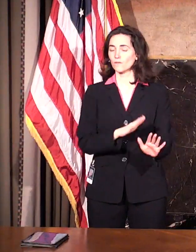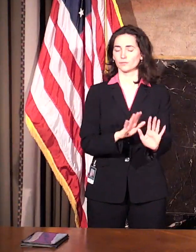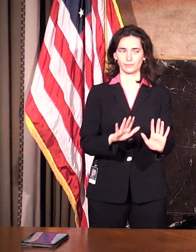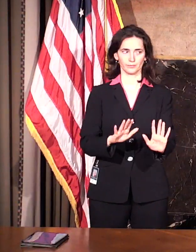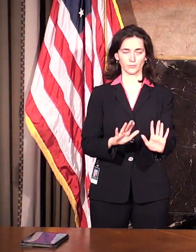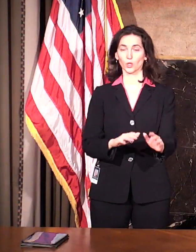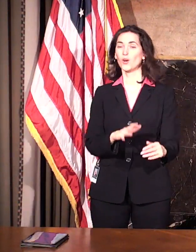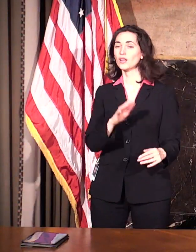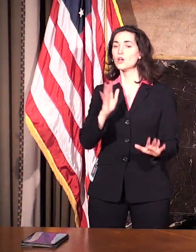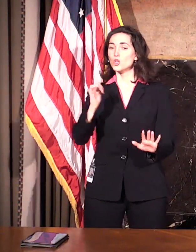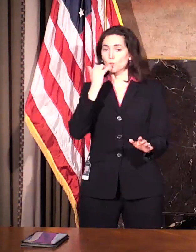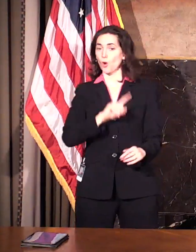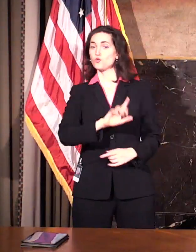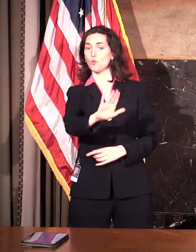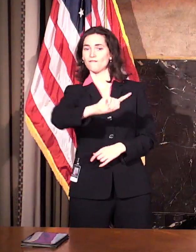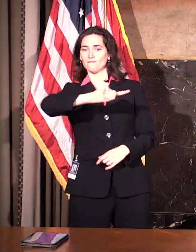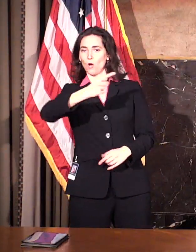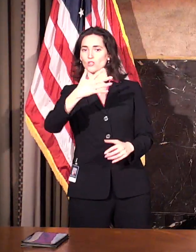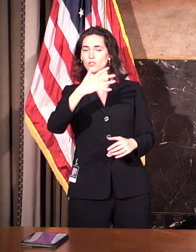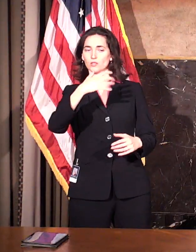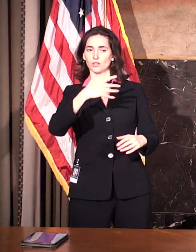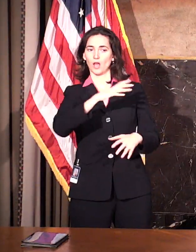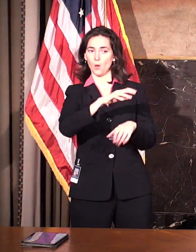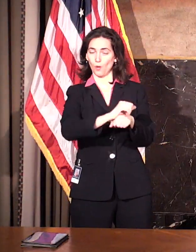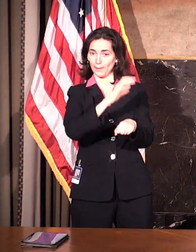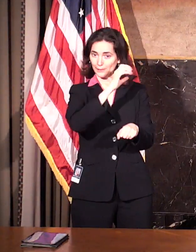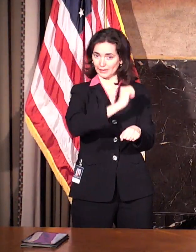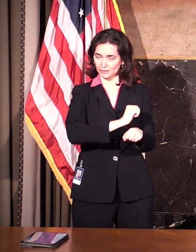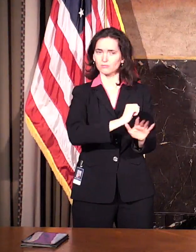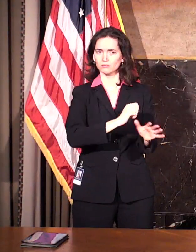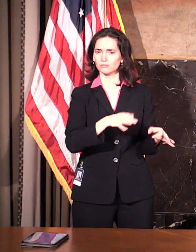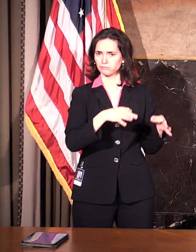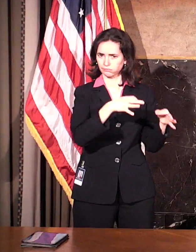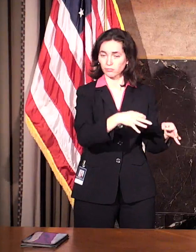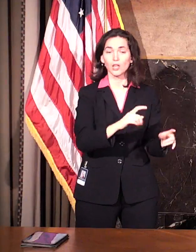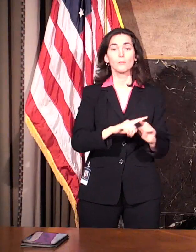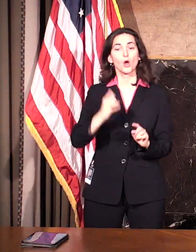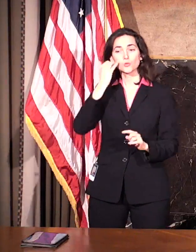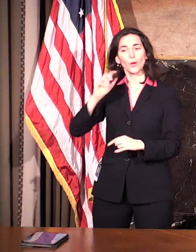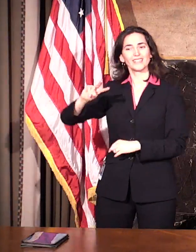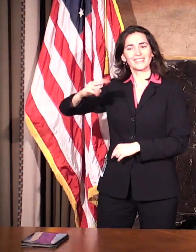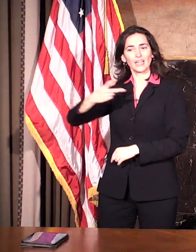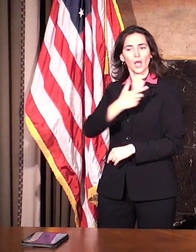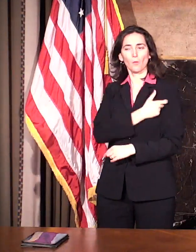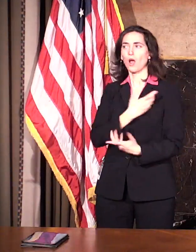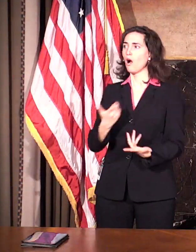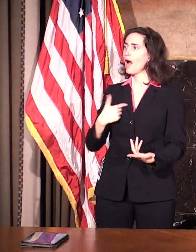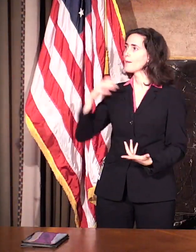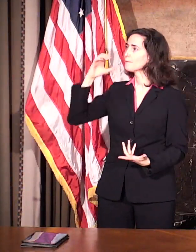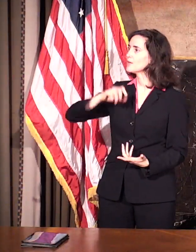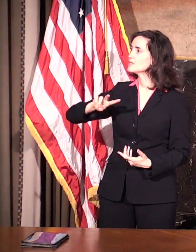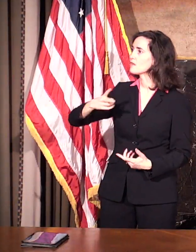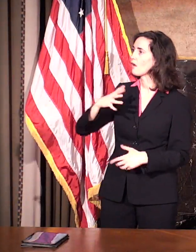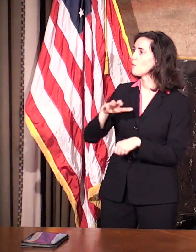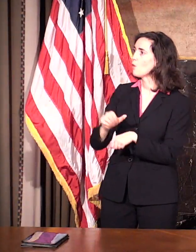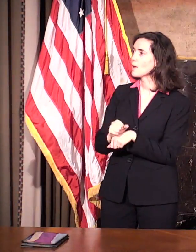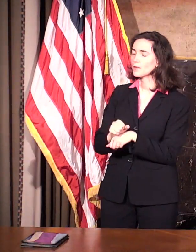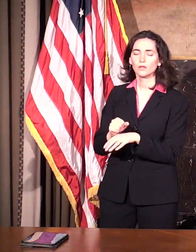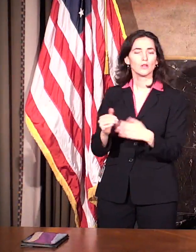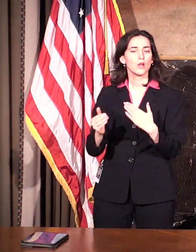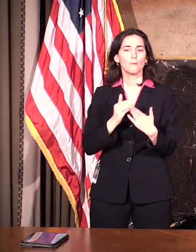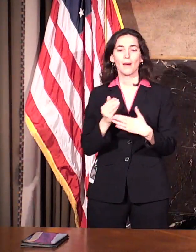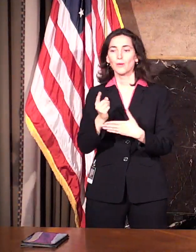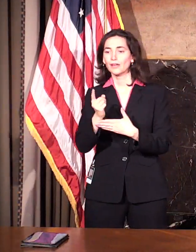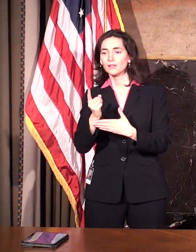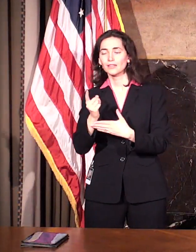that is getting rescheduled, that's okay. Reschedule it, take the dose. If it ends up being a week or even 2